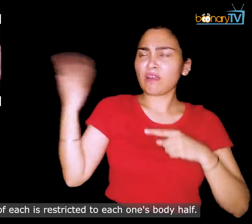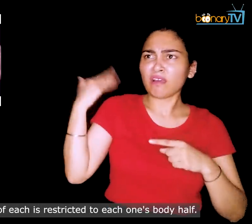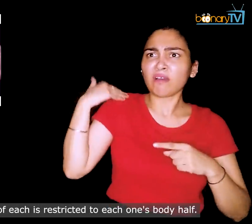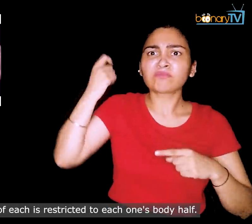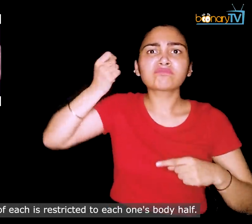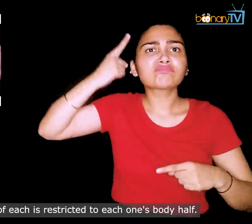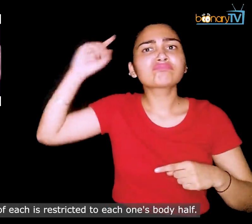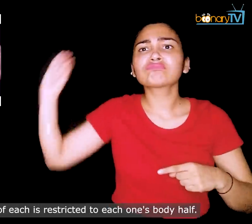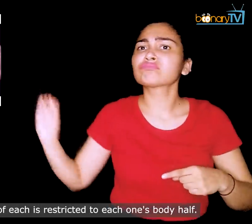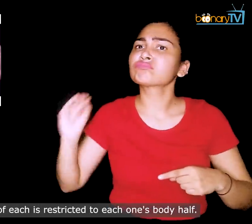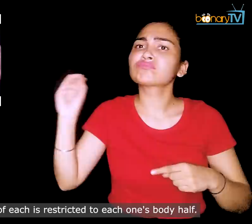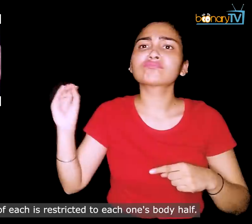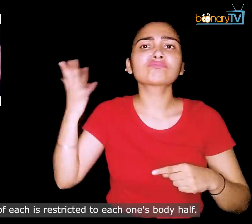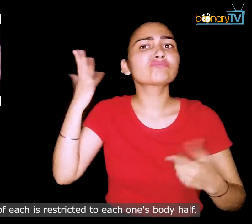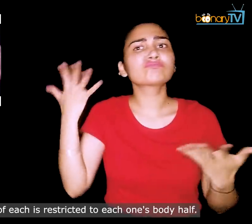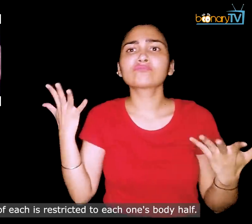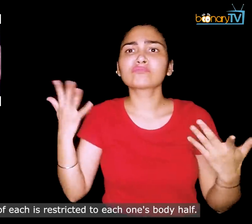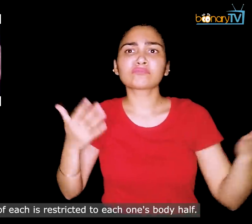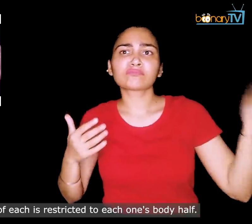restricted to each one's body half.